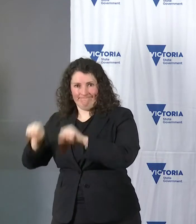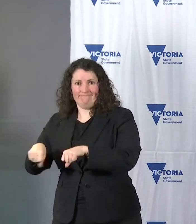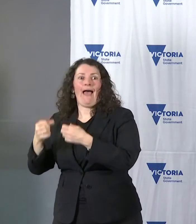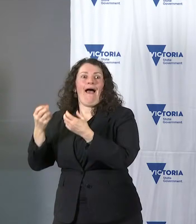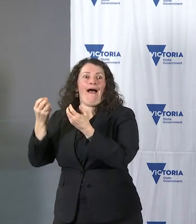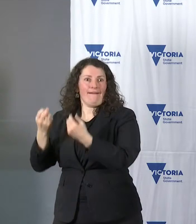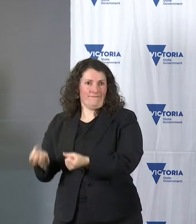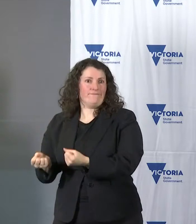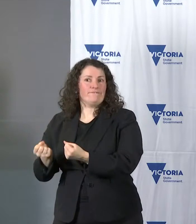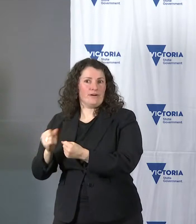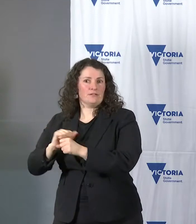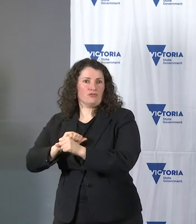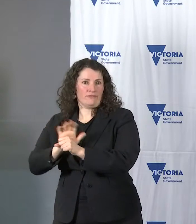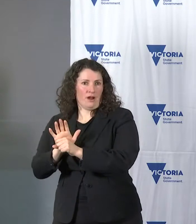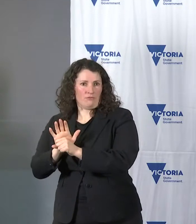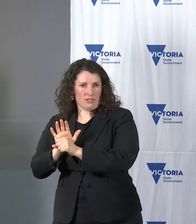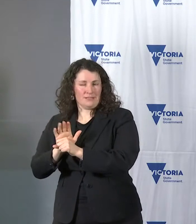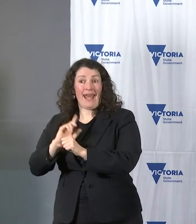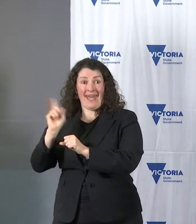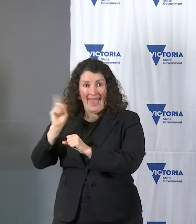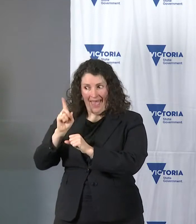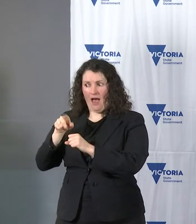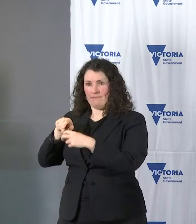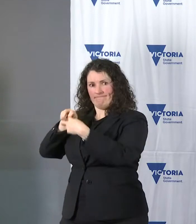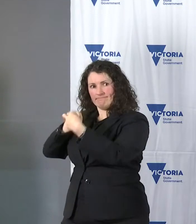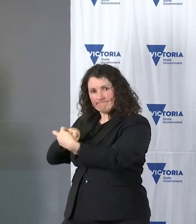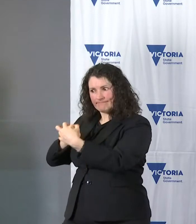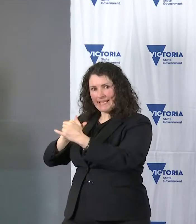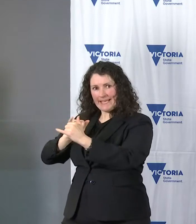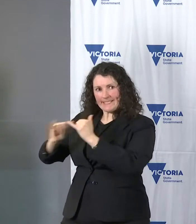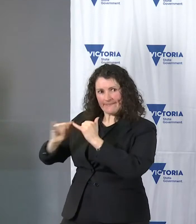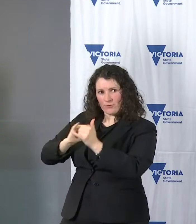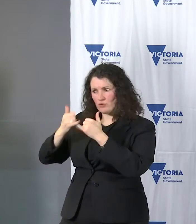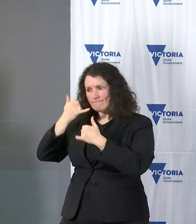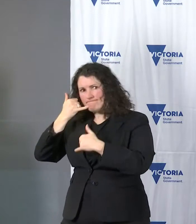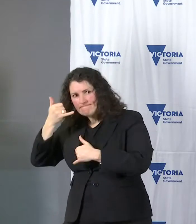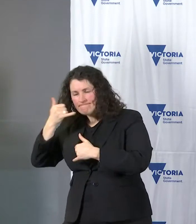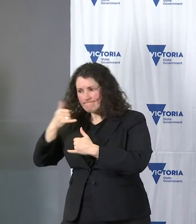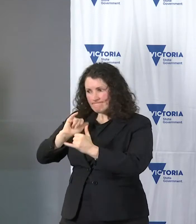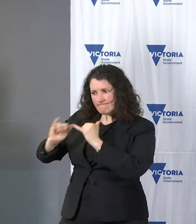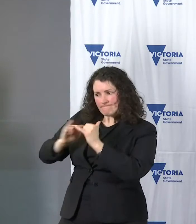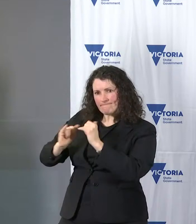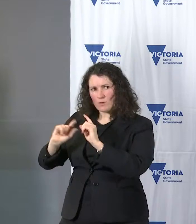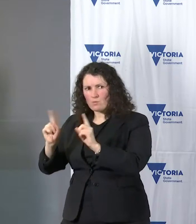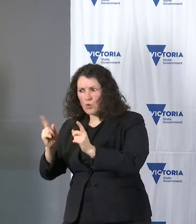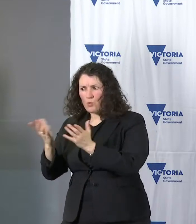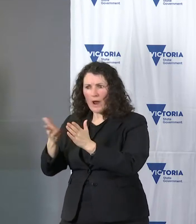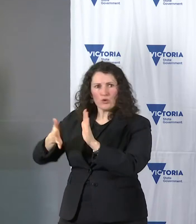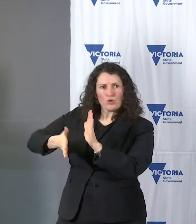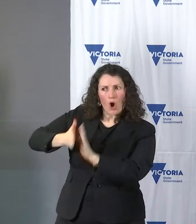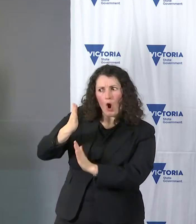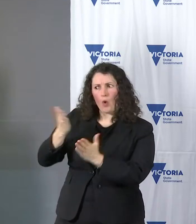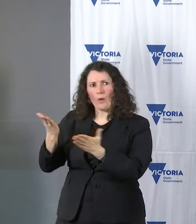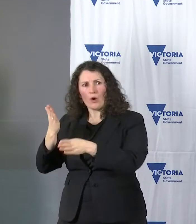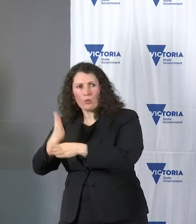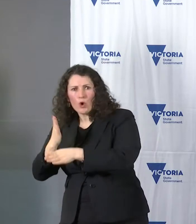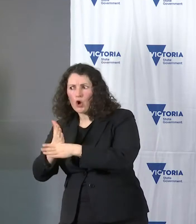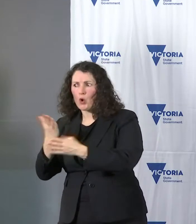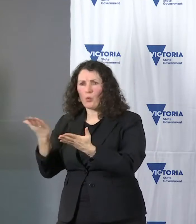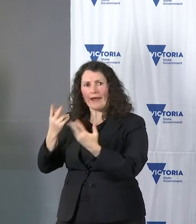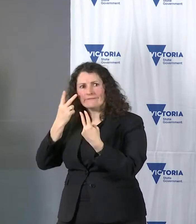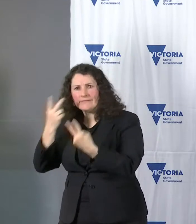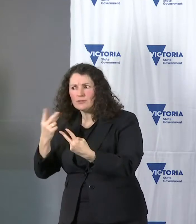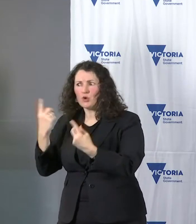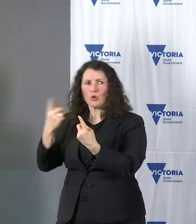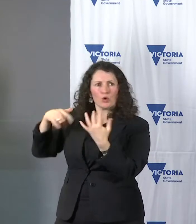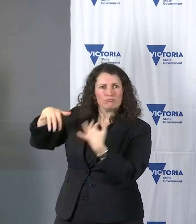an understanding of the movements and the interactions of this person. But I can report that the person